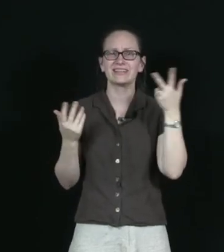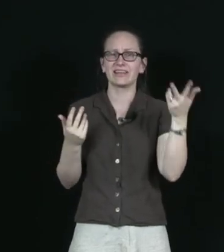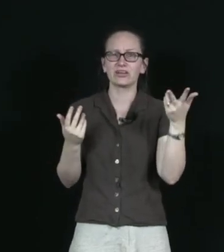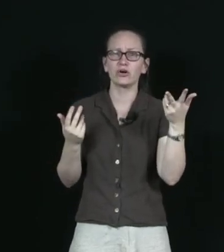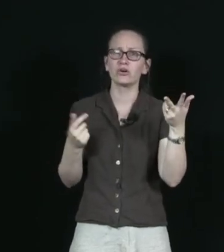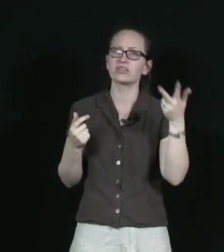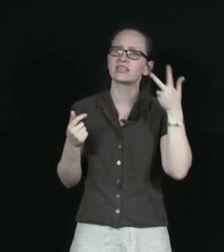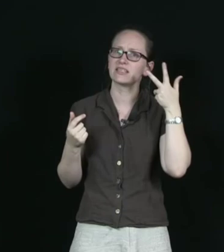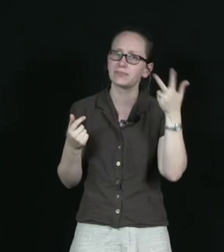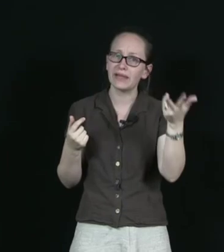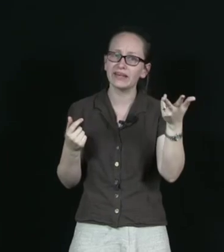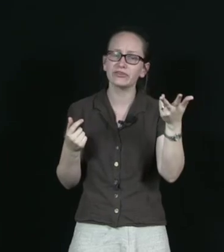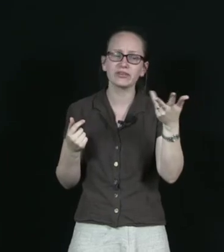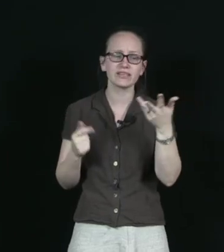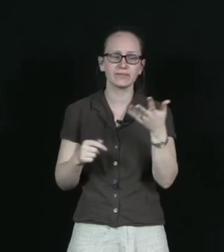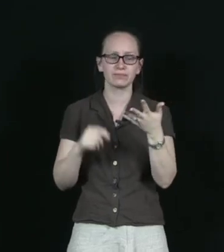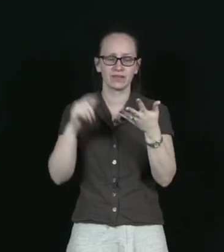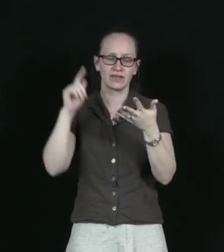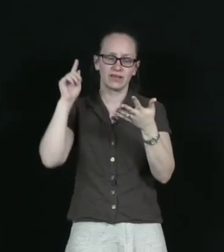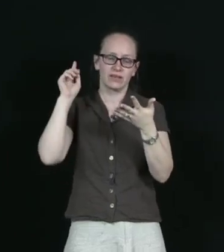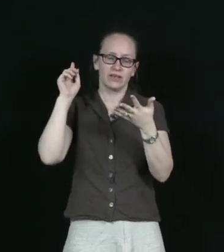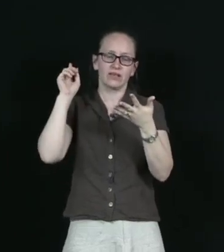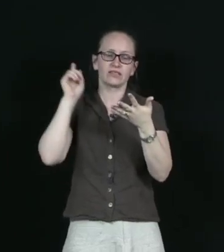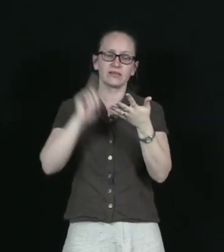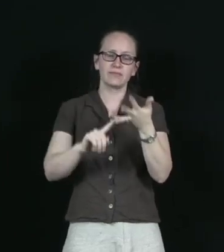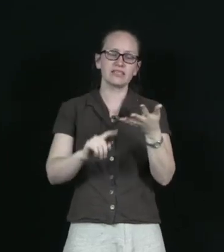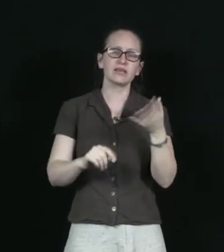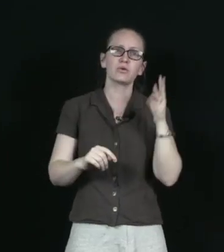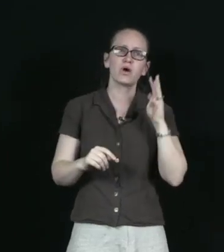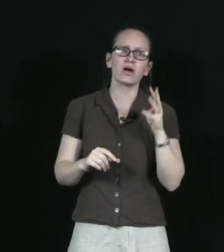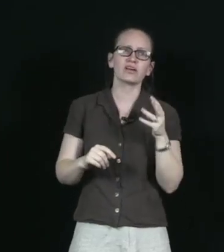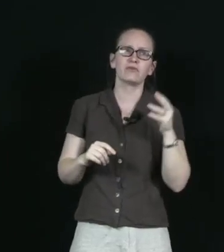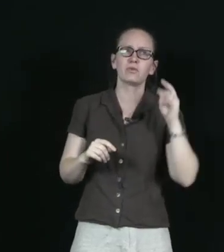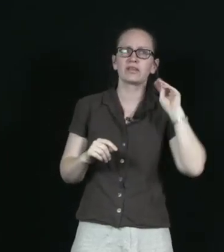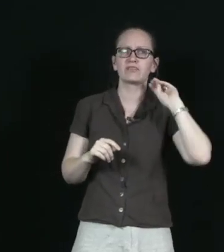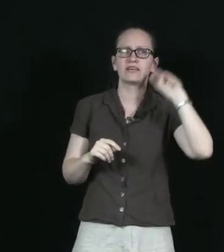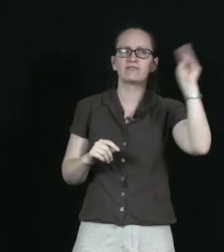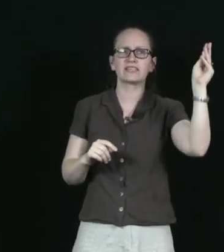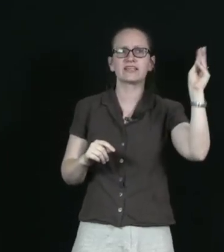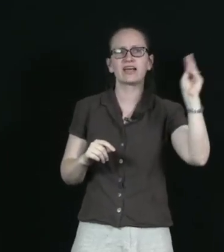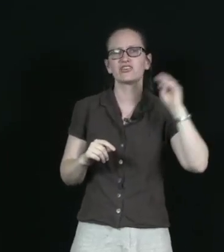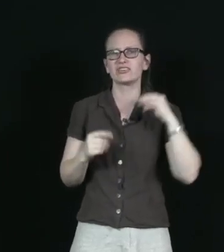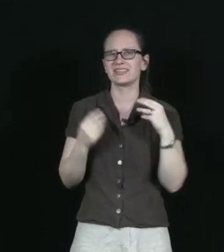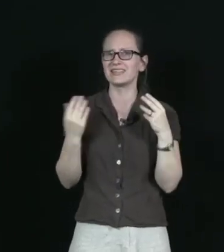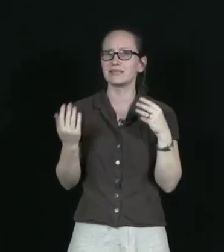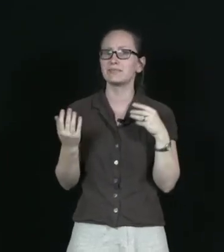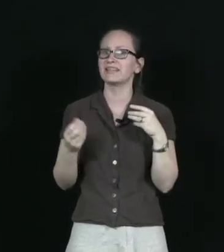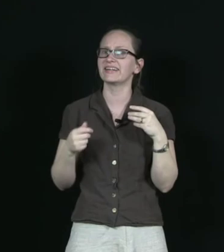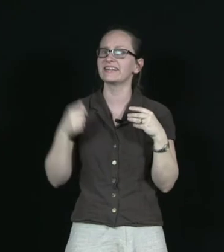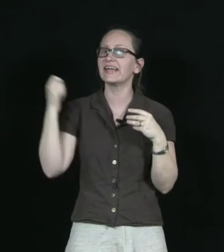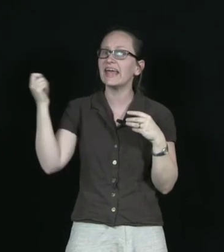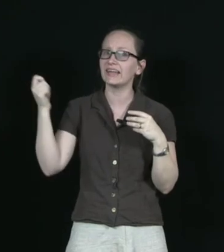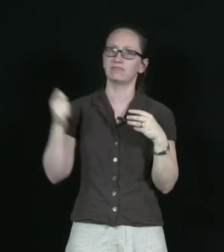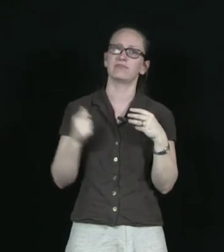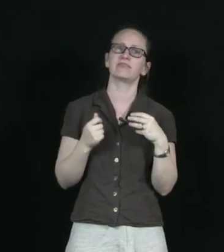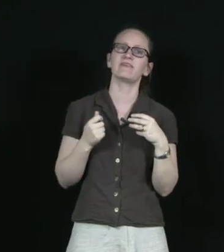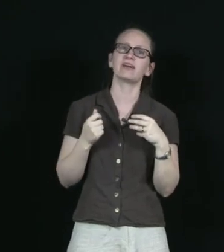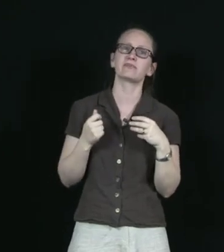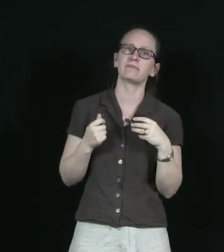another course is plagiarism. Submitting work for one of the investigations and then submitting it again for the final